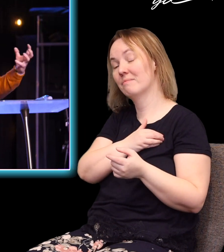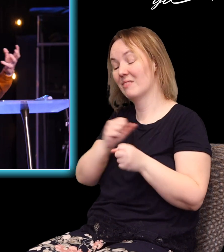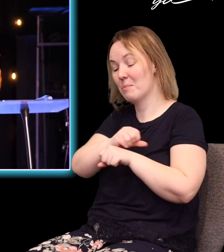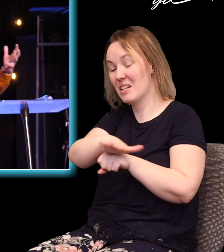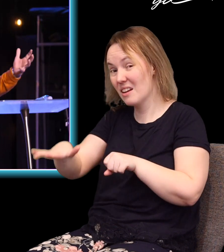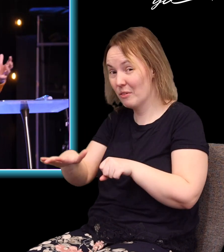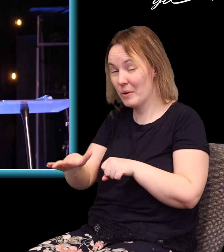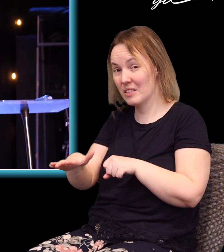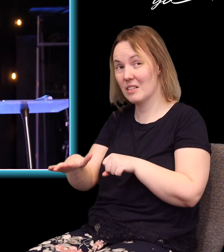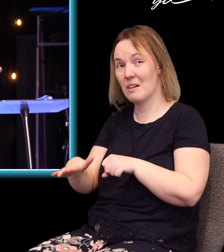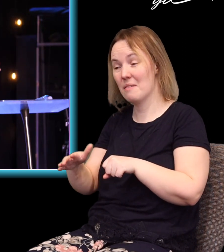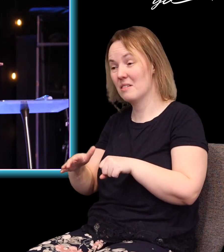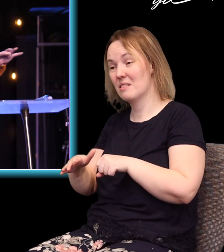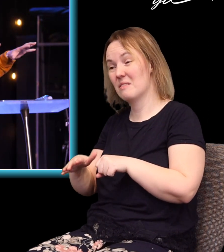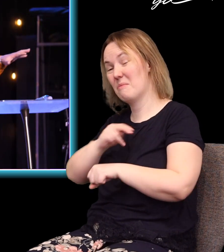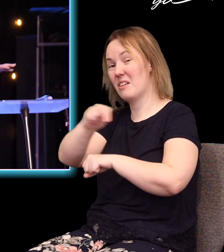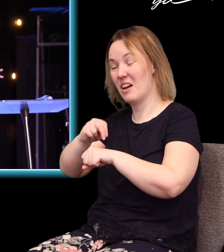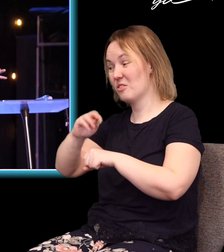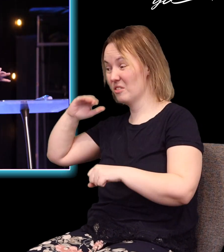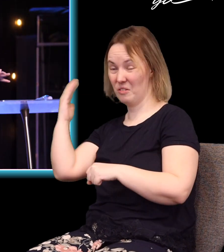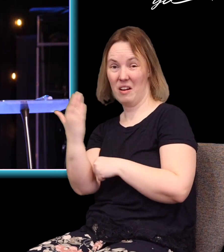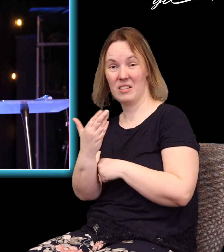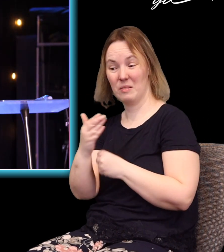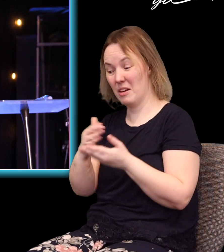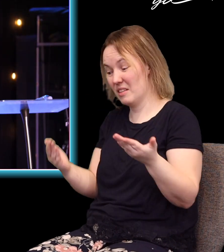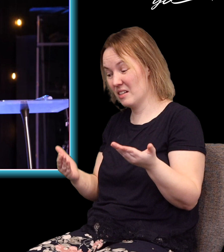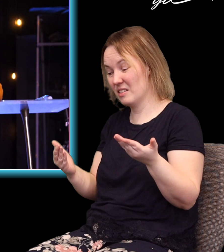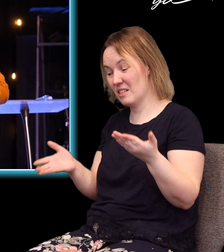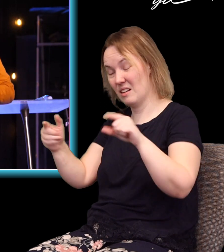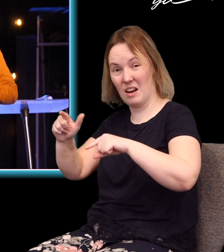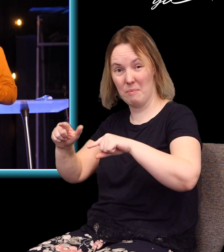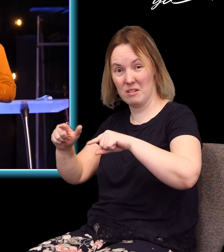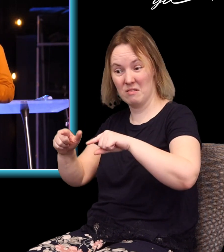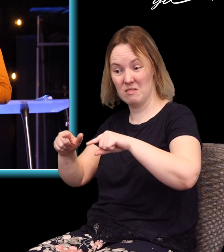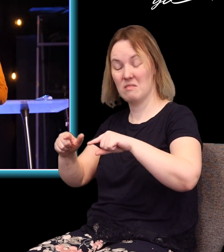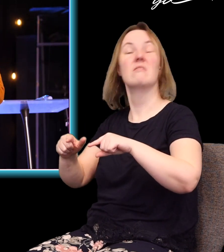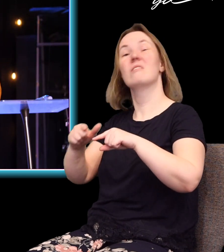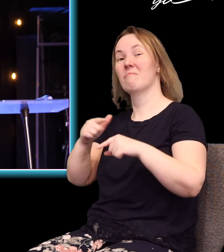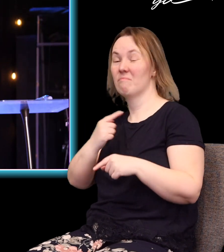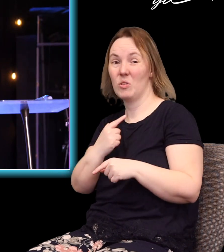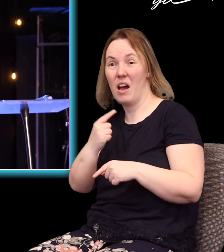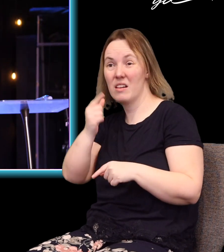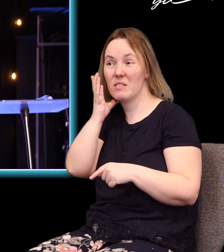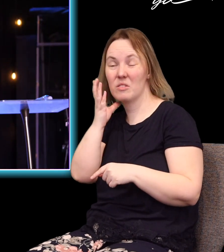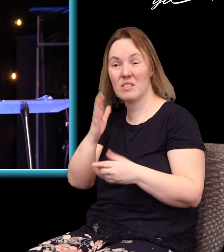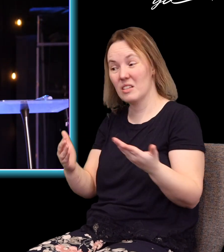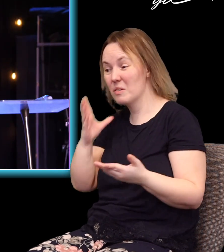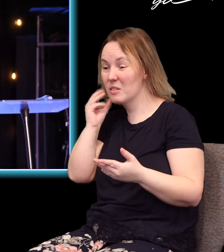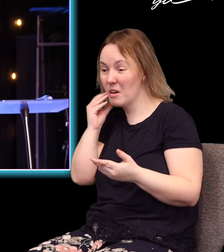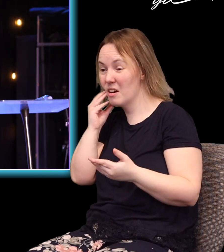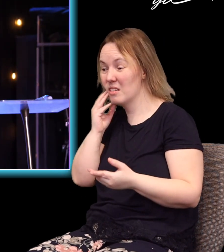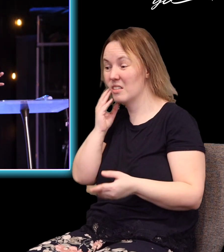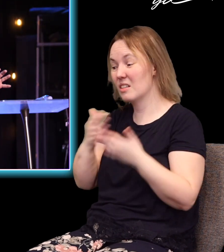to be influenced so much by our natural surroundings, by things we go through, things we experience, things that are spoken into our